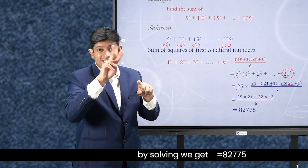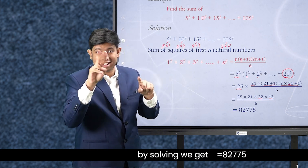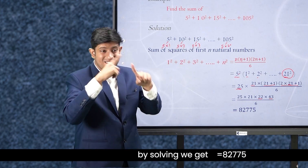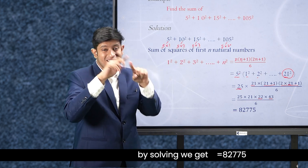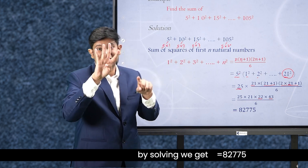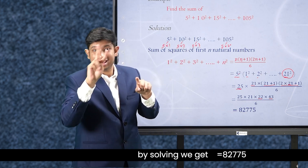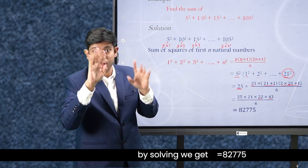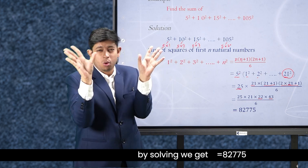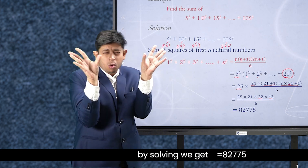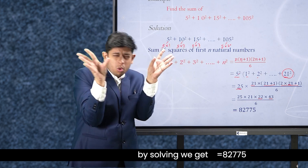82,775.